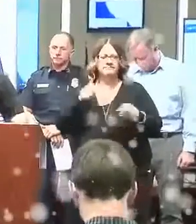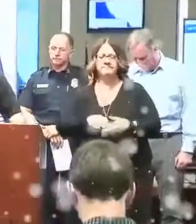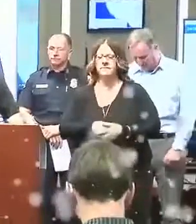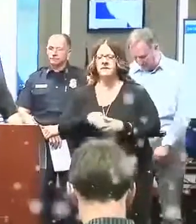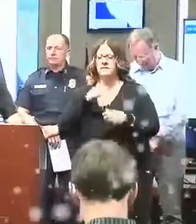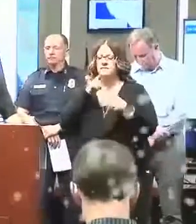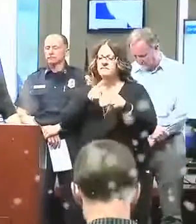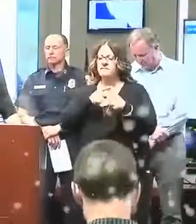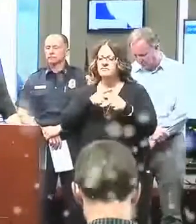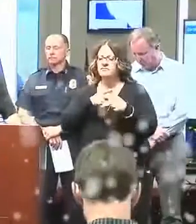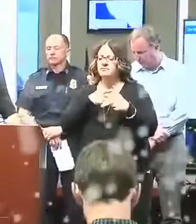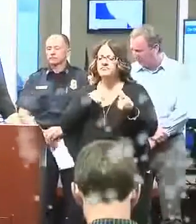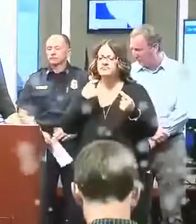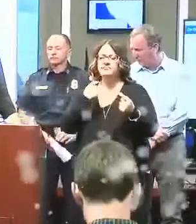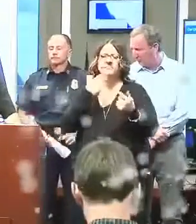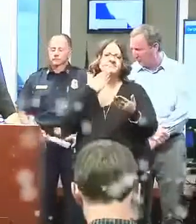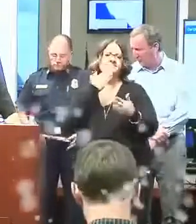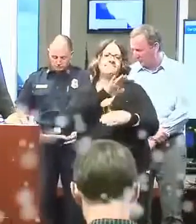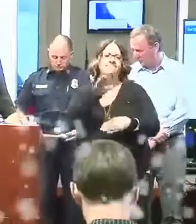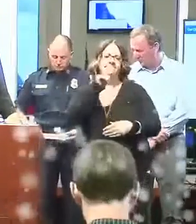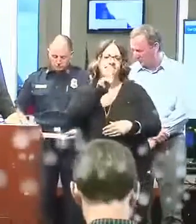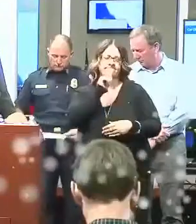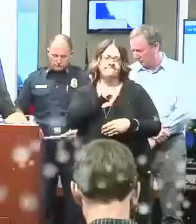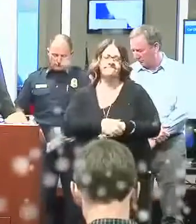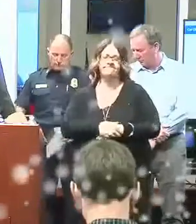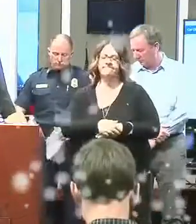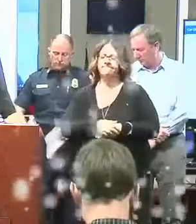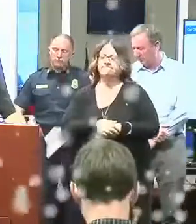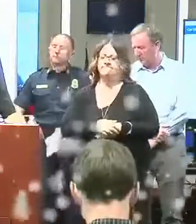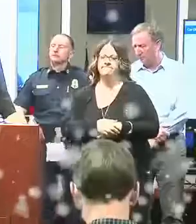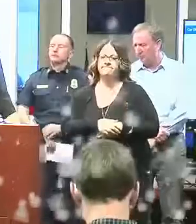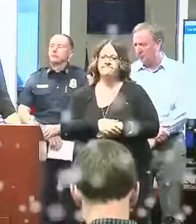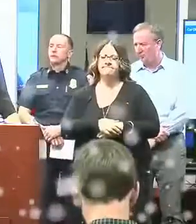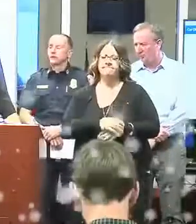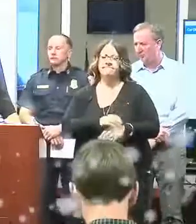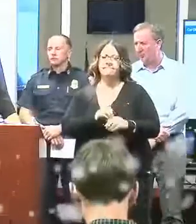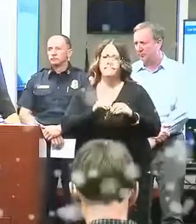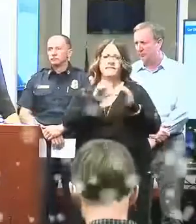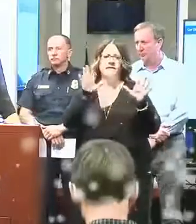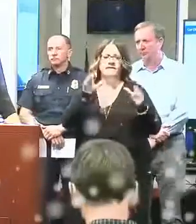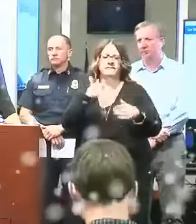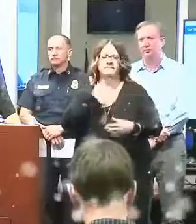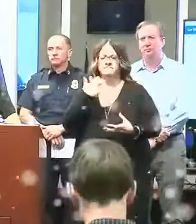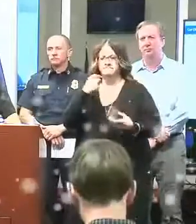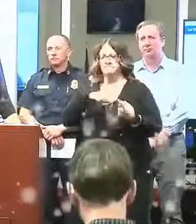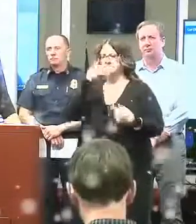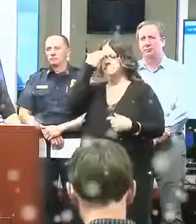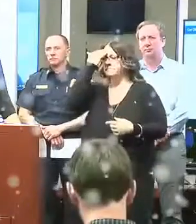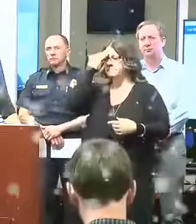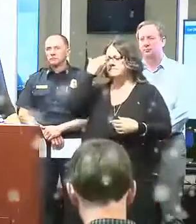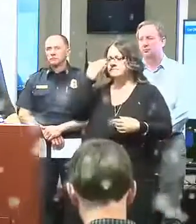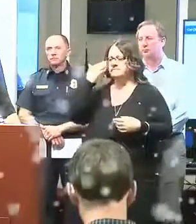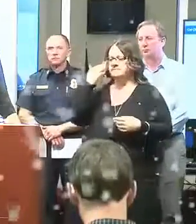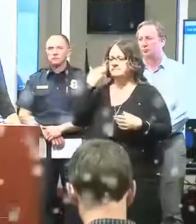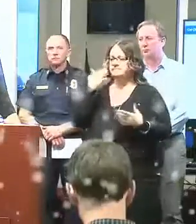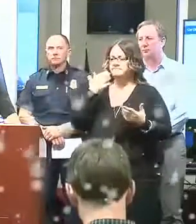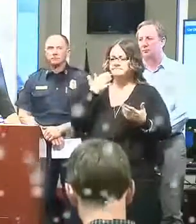Okay, so first of all, thanks for your patience, and obviously, I want to,